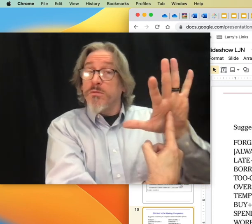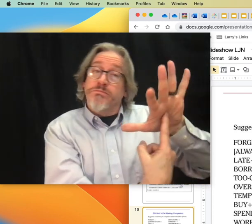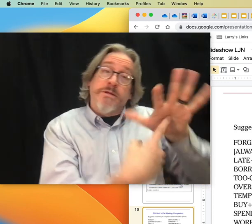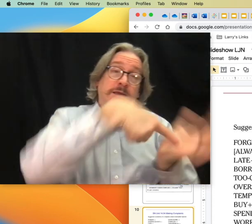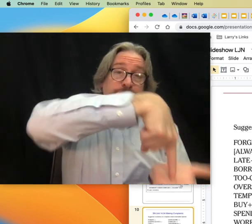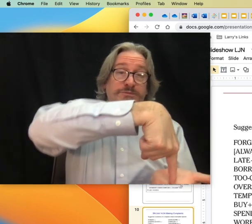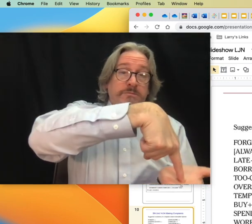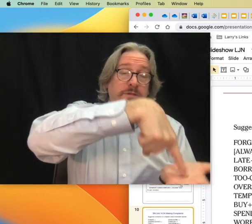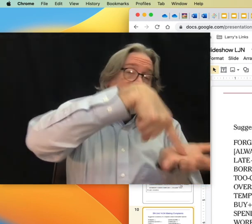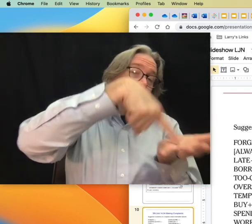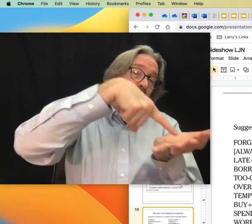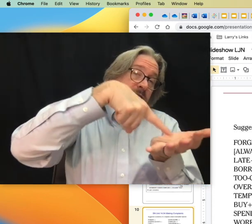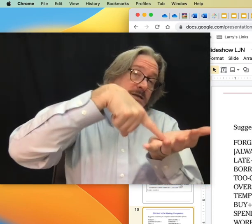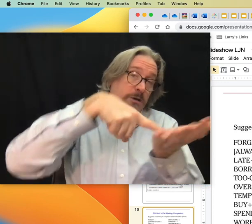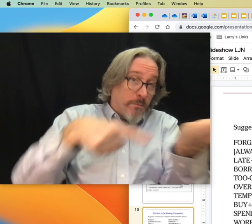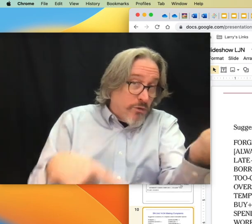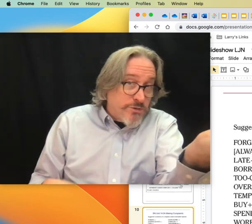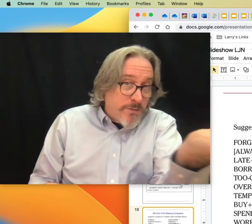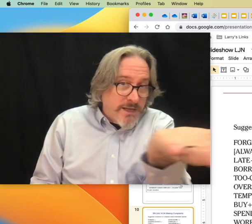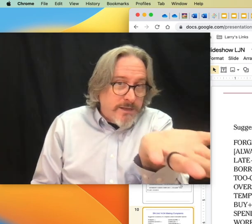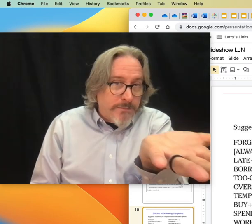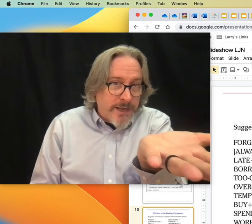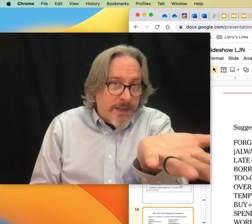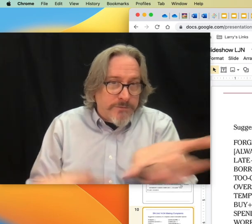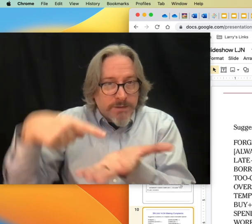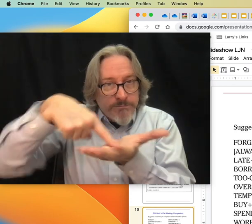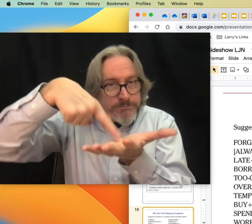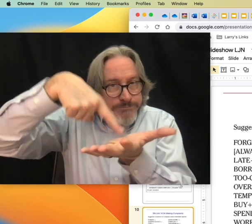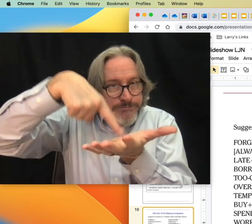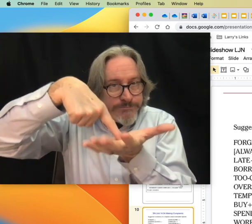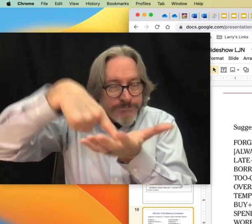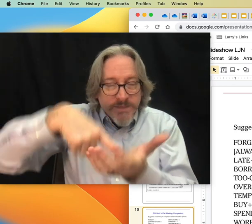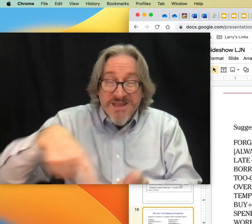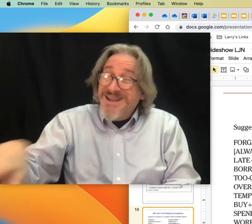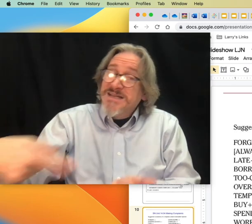show. It's pointing to the palm. Put your money in my hand, right?